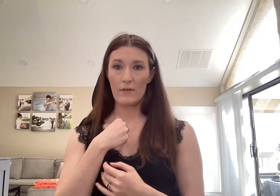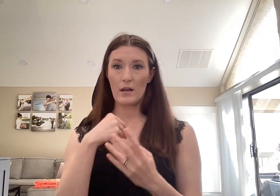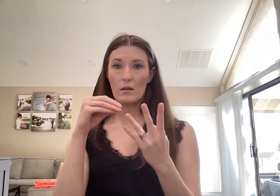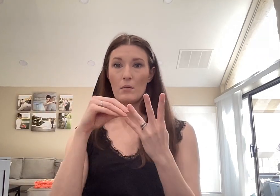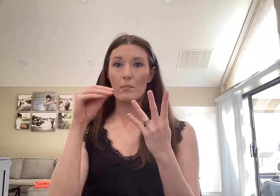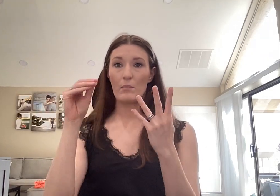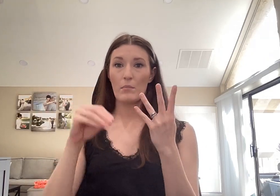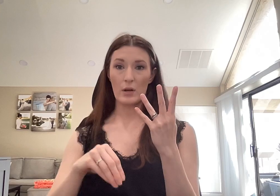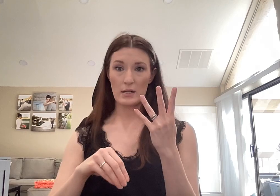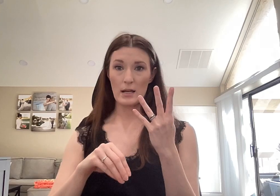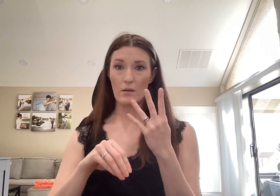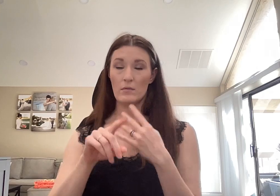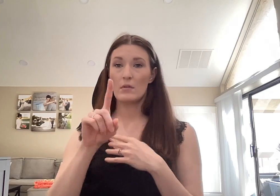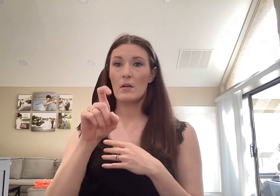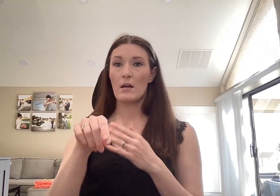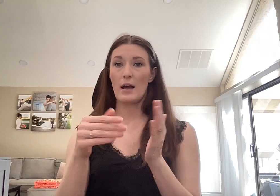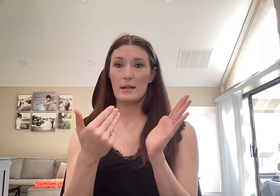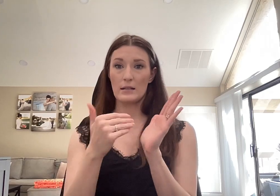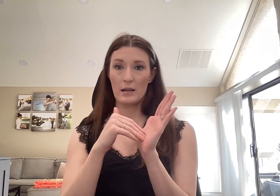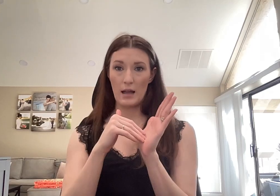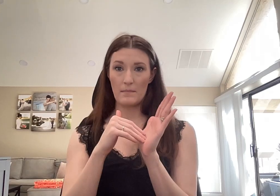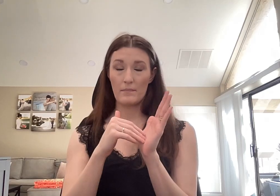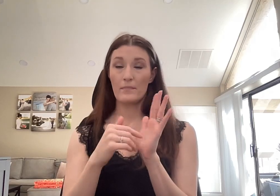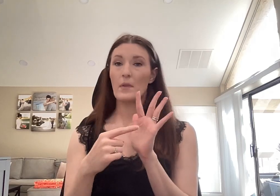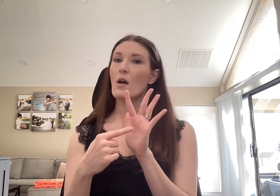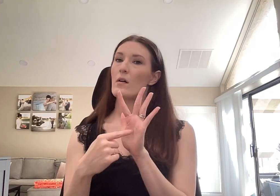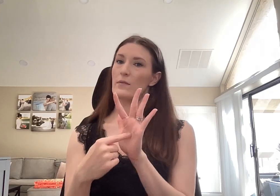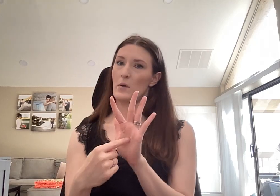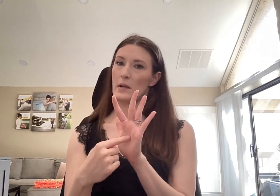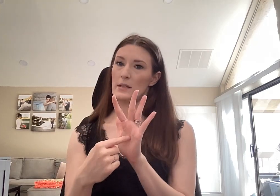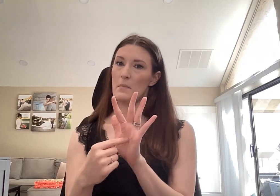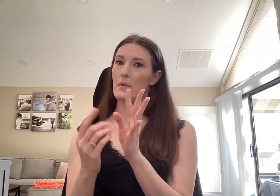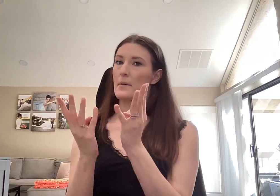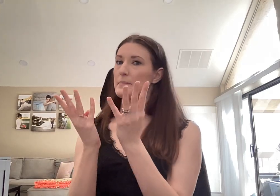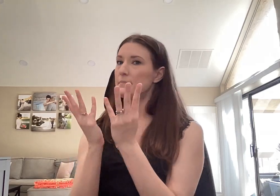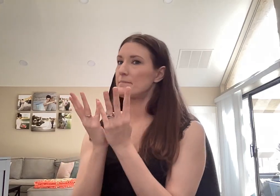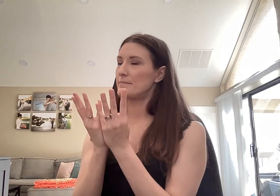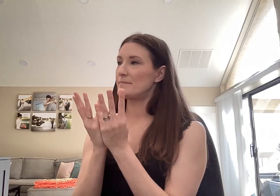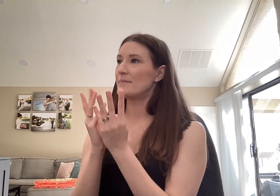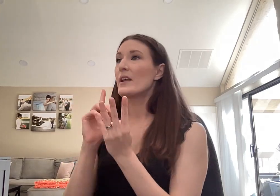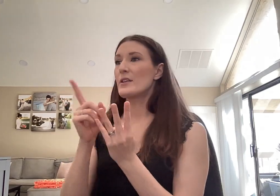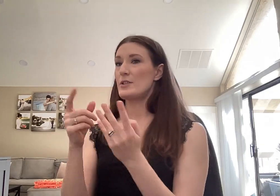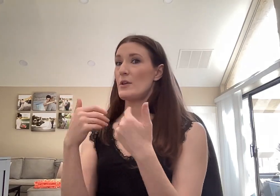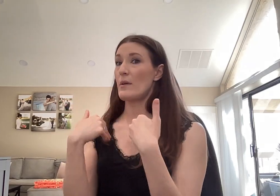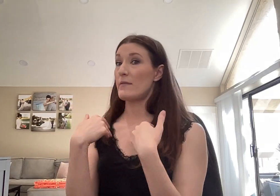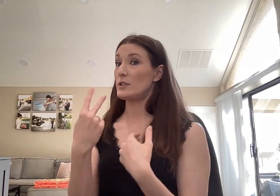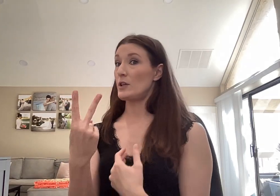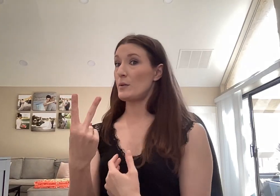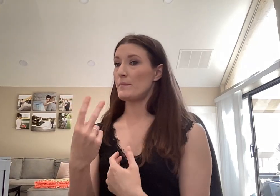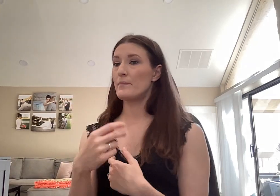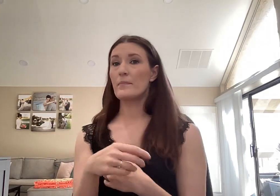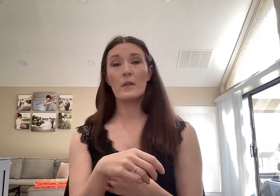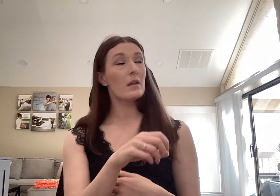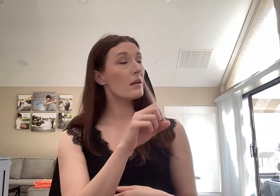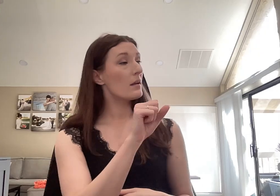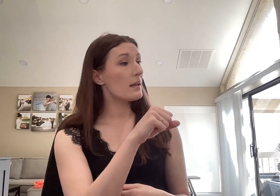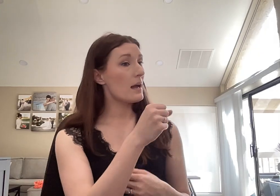it, put it down, ask again. For example, do you have a 2?